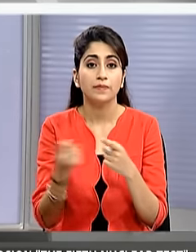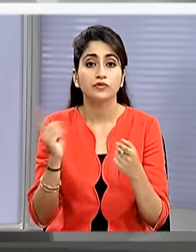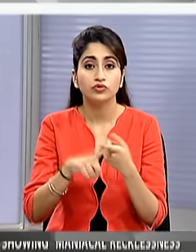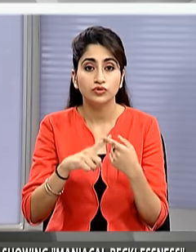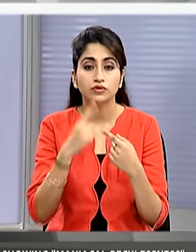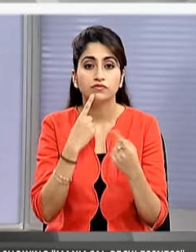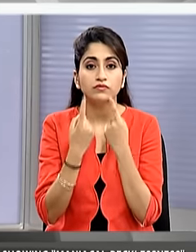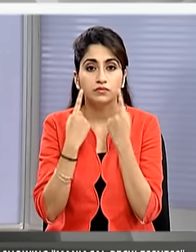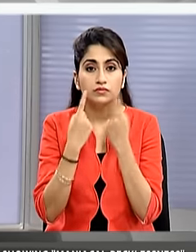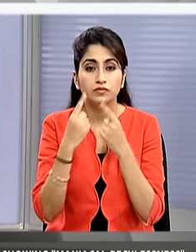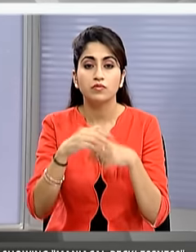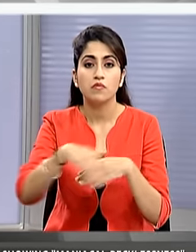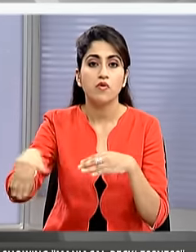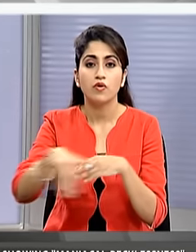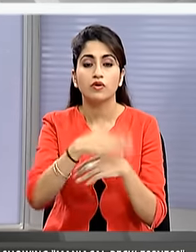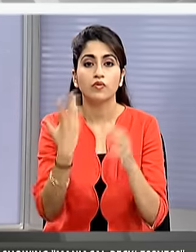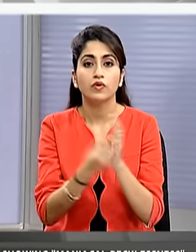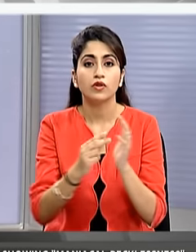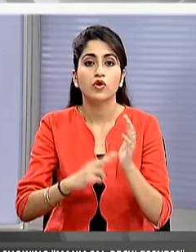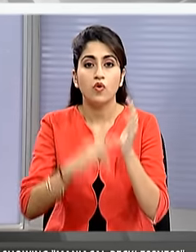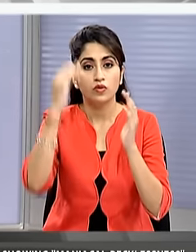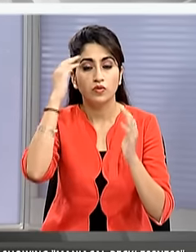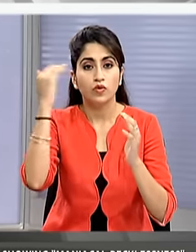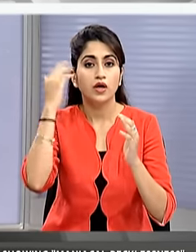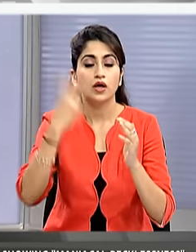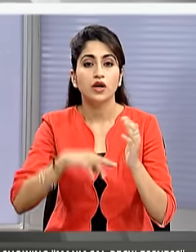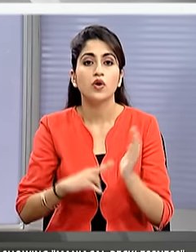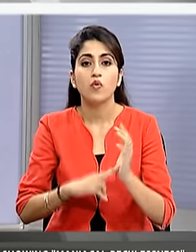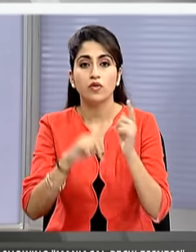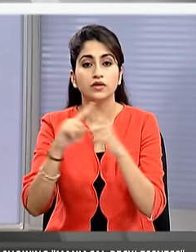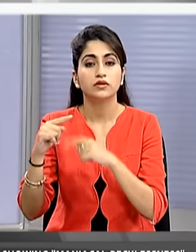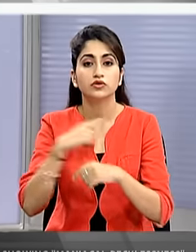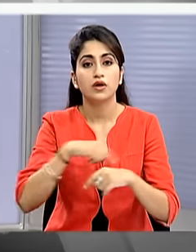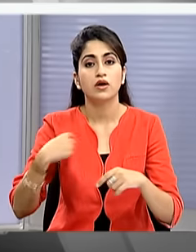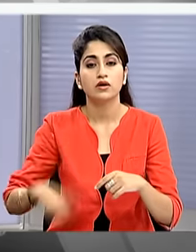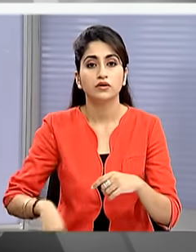radiation monitoring along its borders with North Korea in the northeast China.